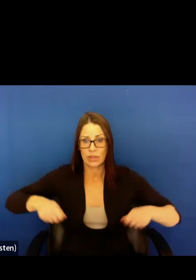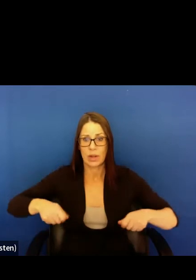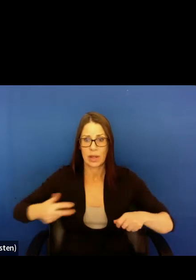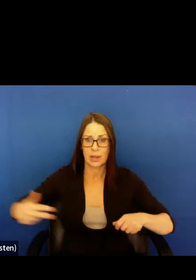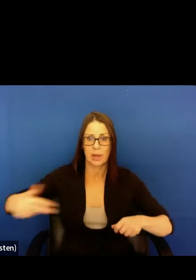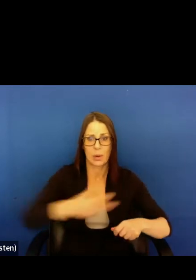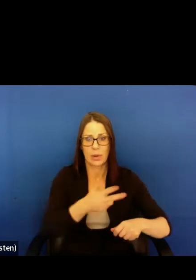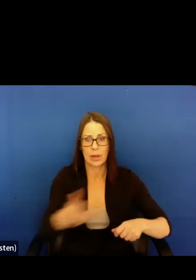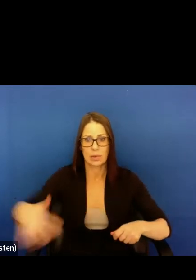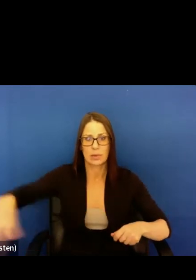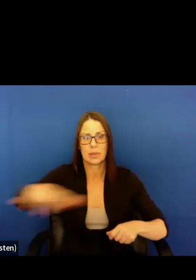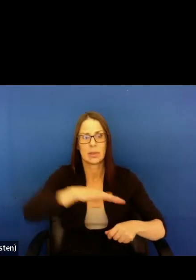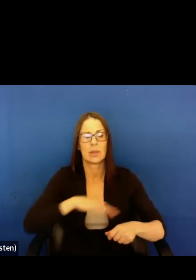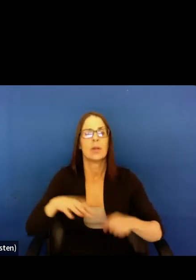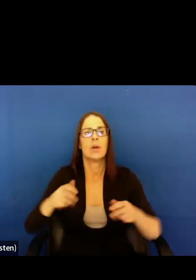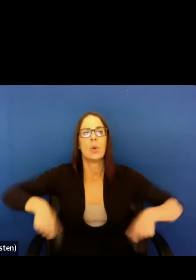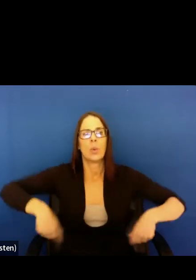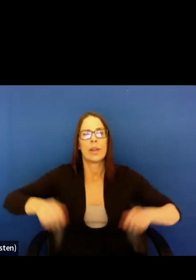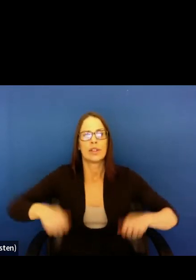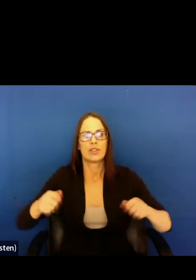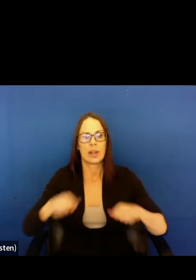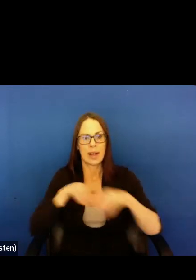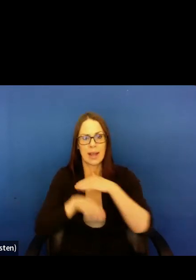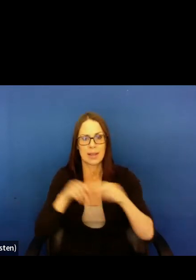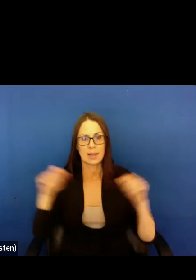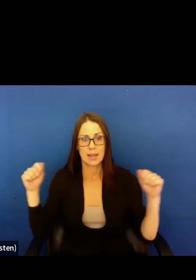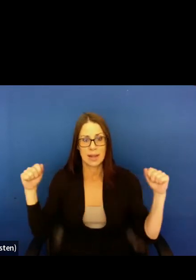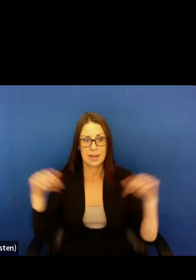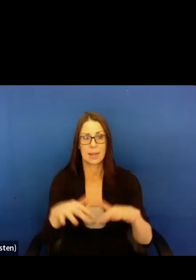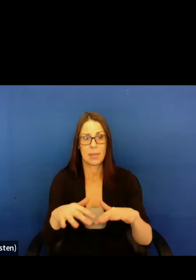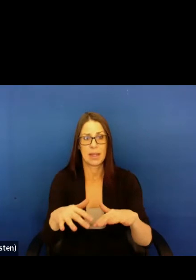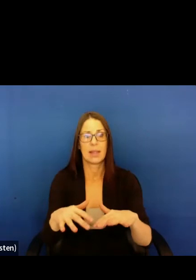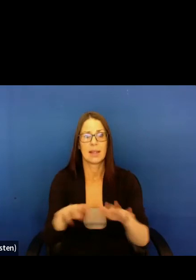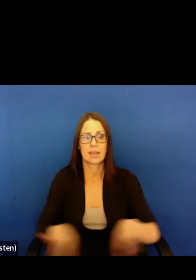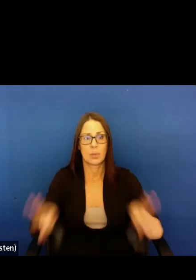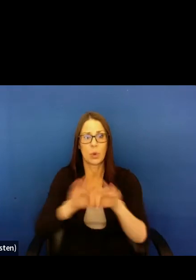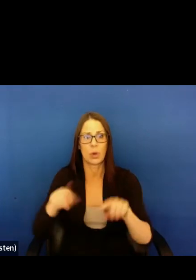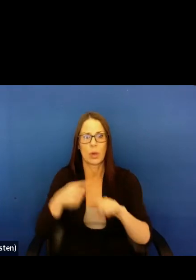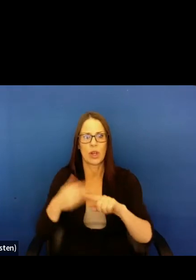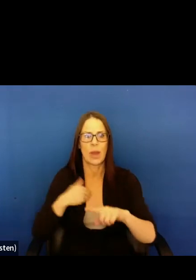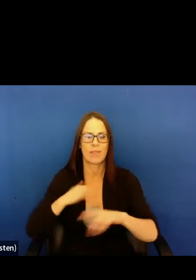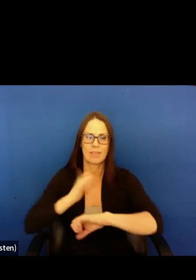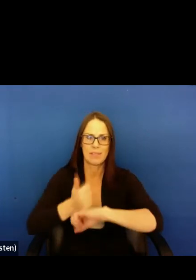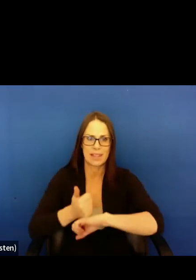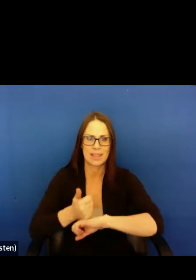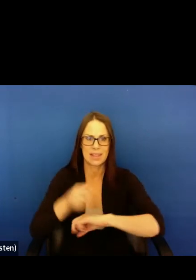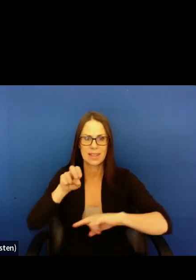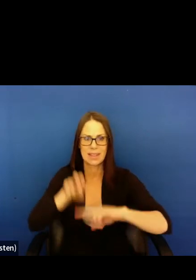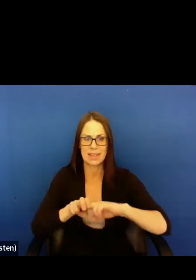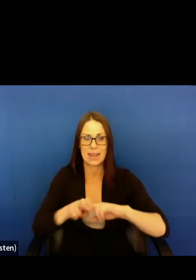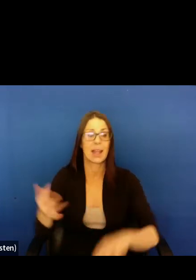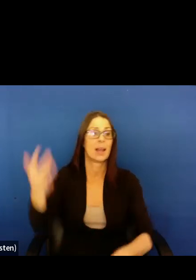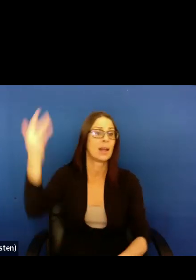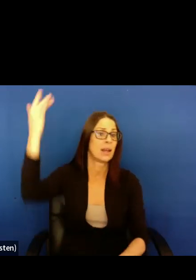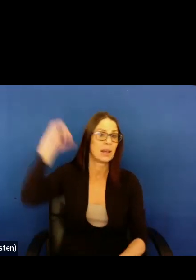Wheelchair spaces at assembly areas is especially important when you have fixed seating, because once upon a time there wasn't any. And not only